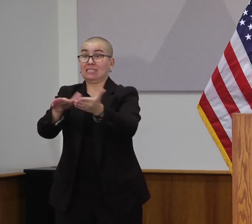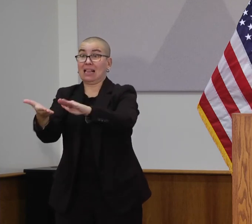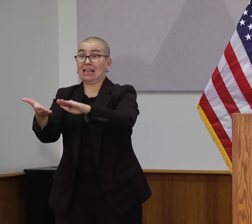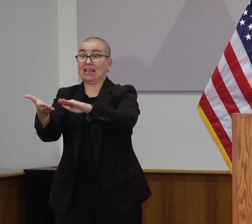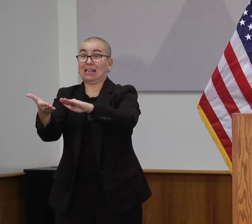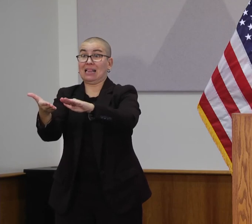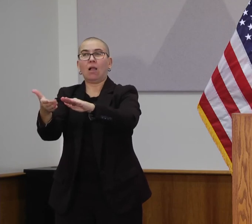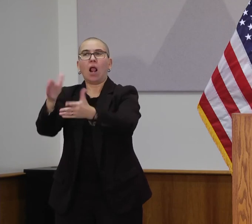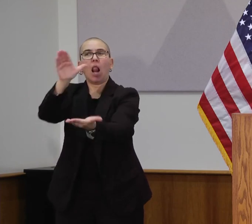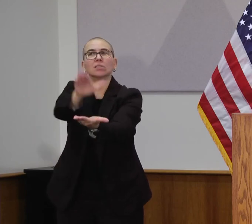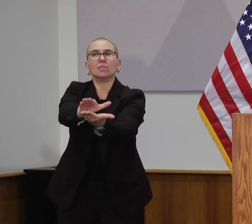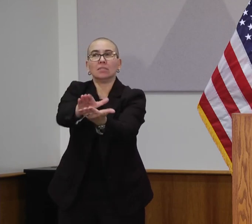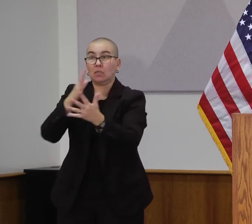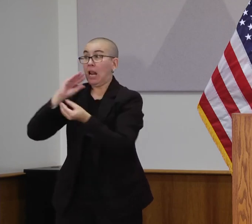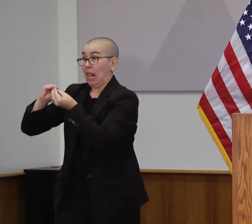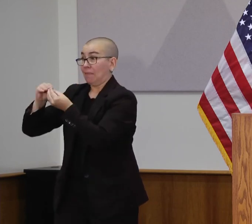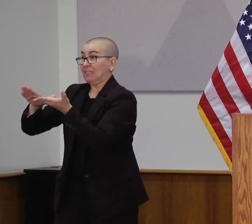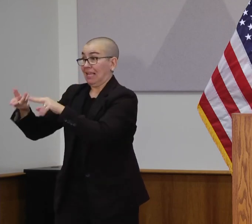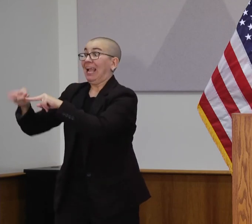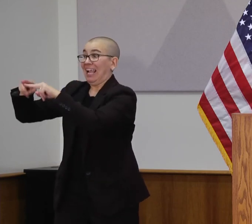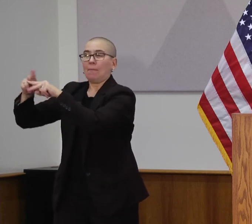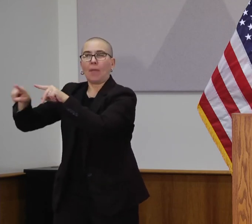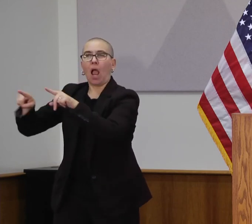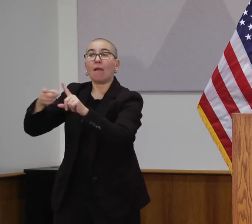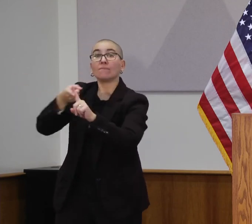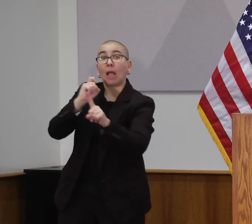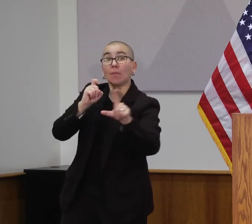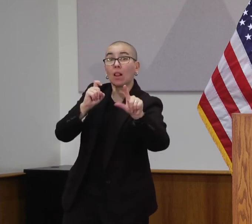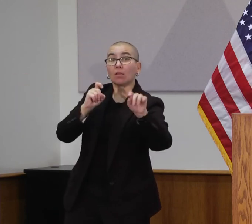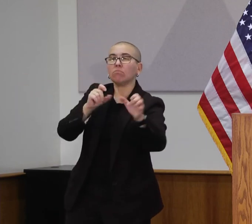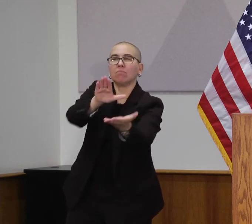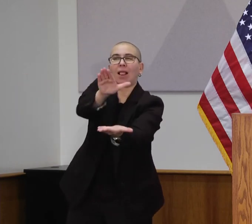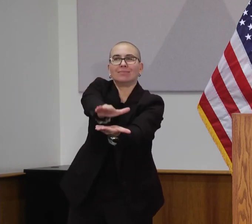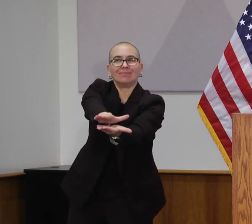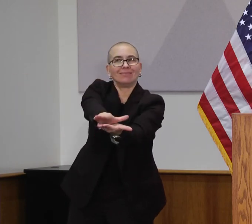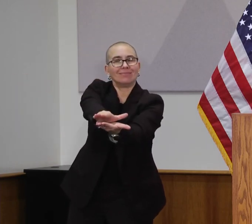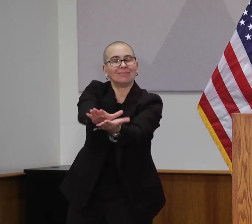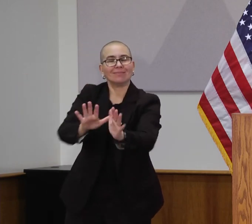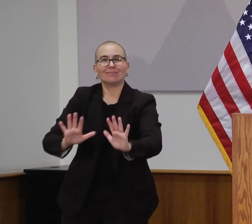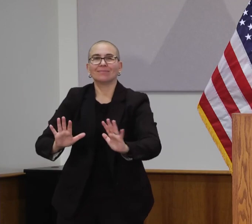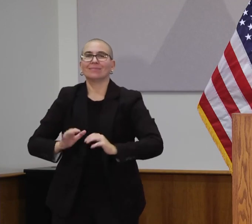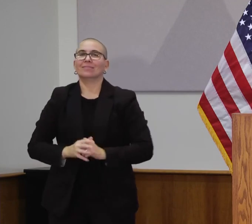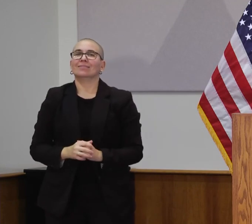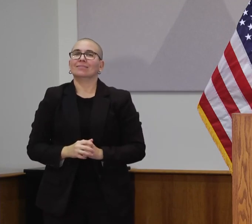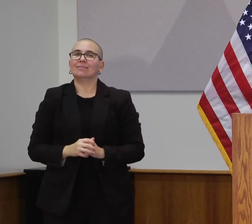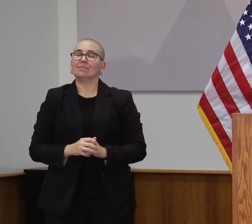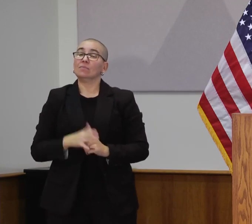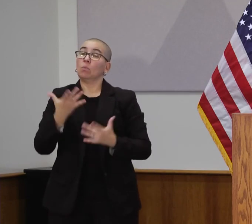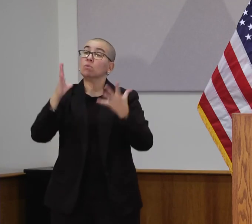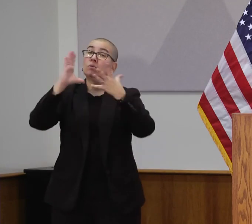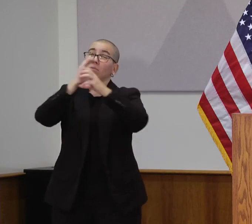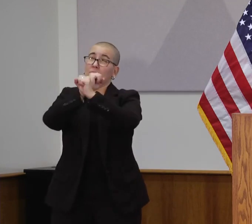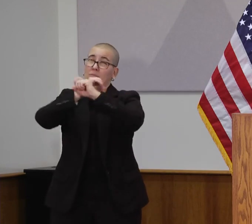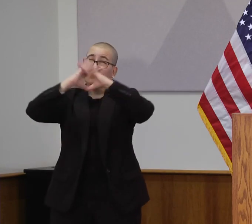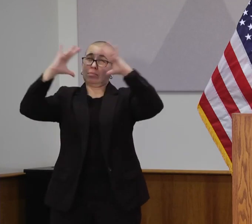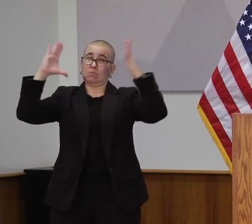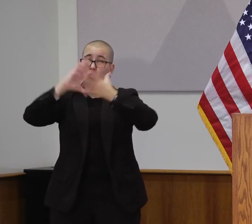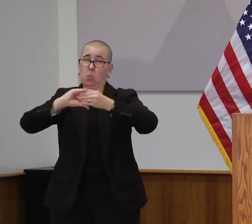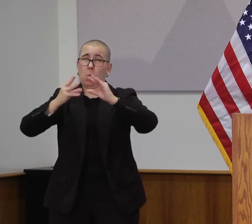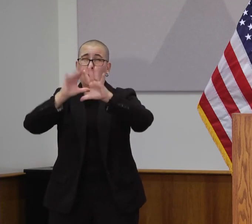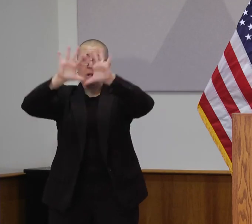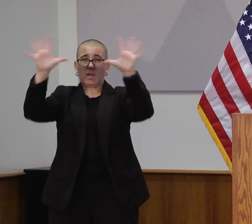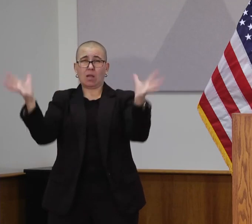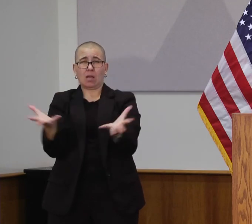down. For the longest time, a part of the story was just the pretty remarkably low rate of